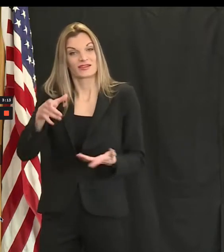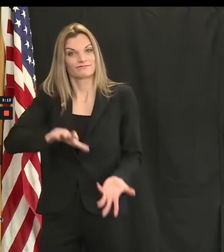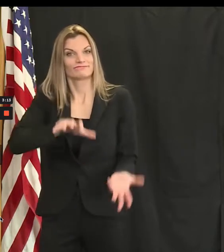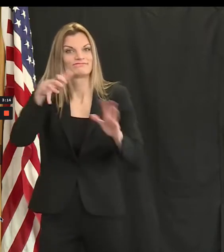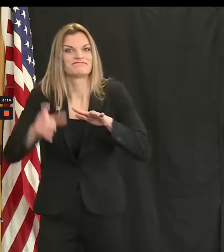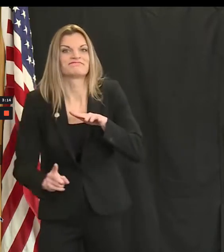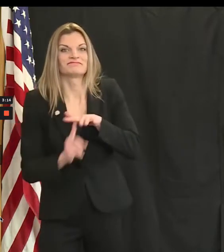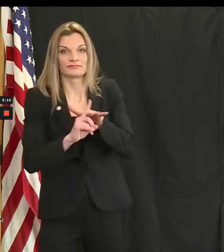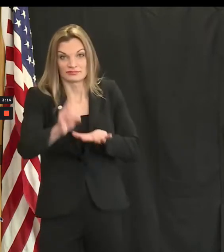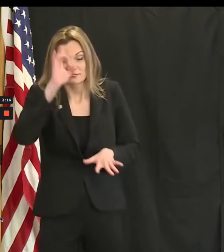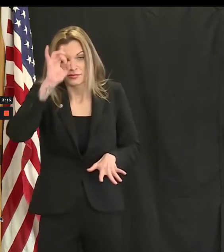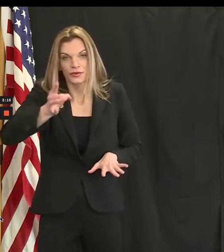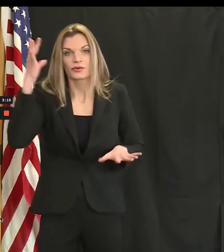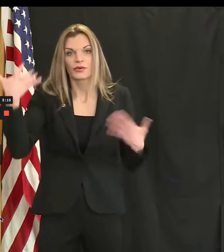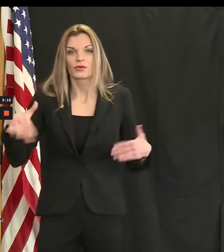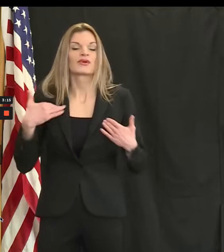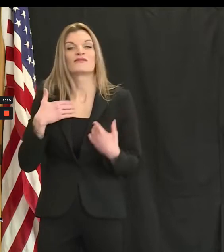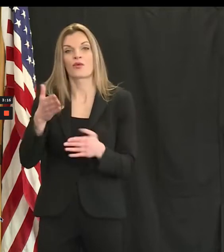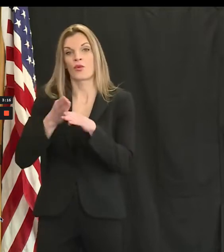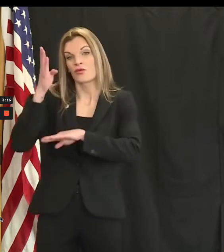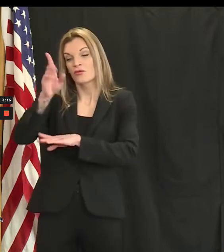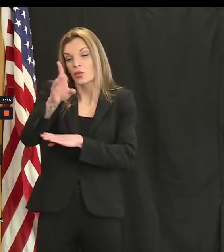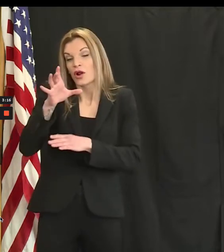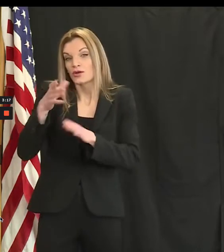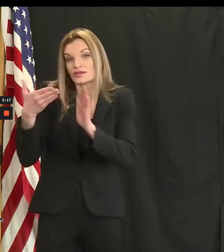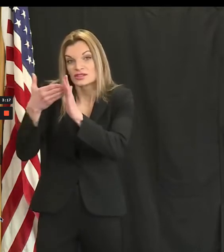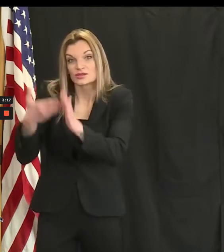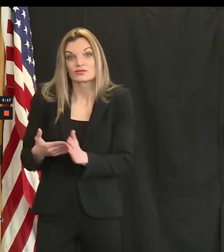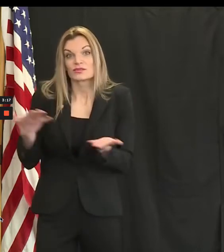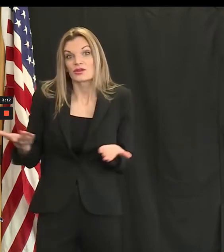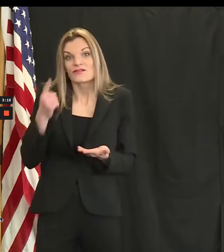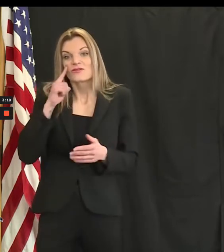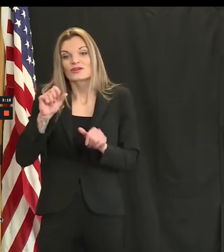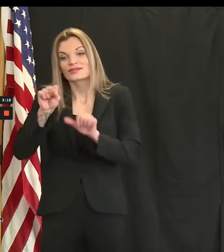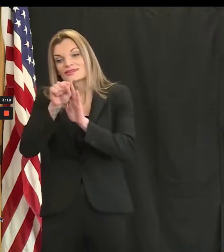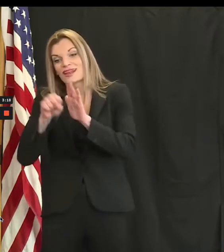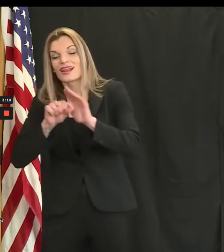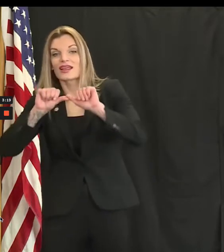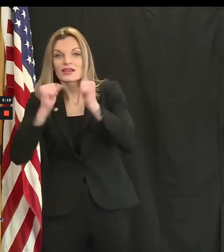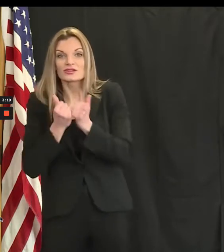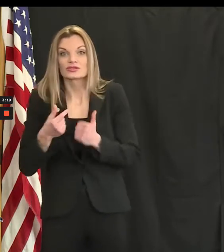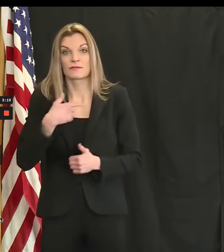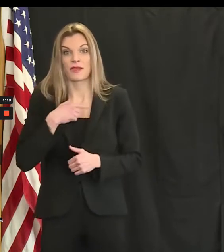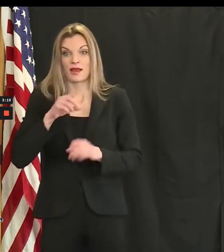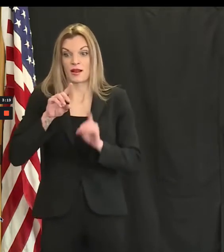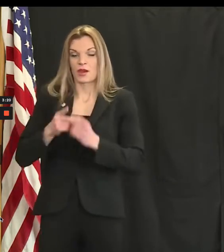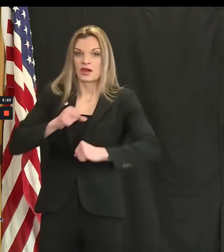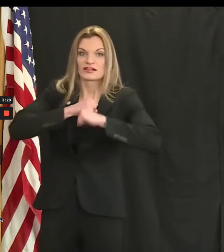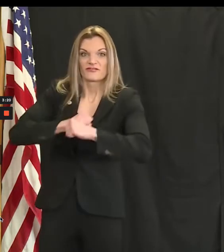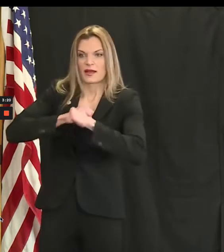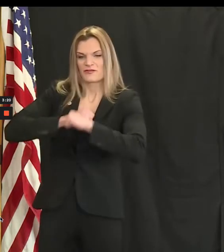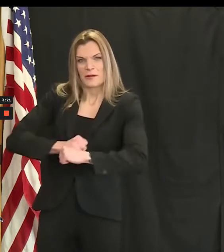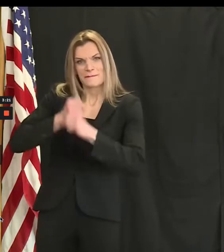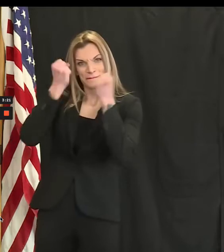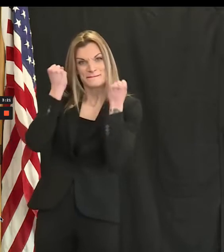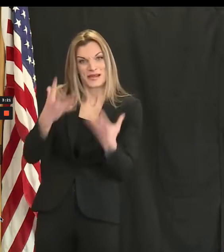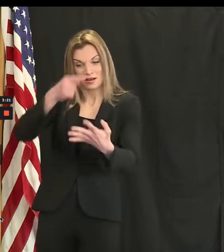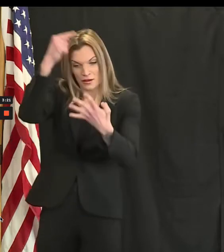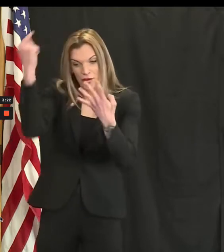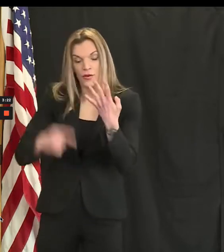100 civil lawsuits against state agencies and employees that my department was defending, along with a criminal